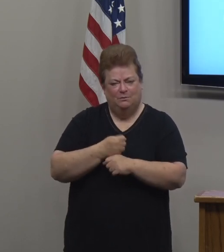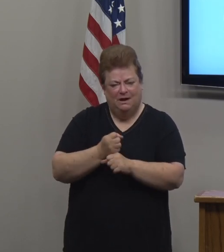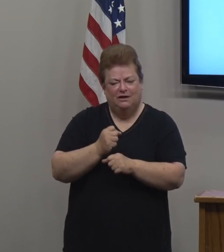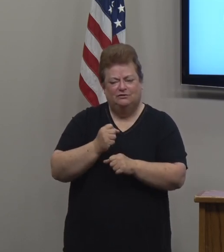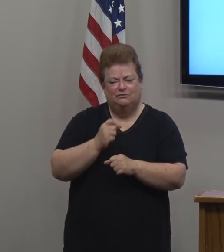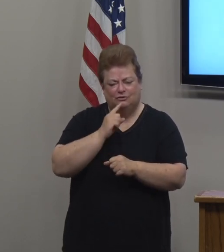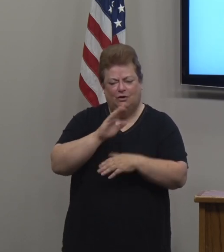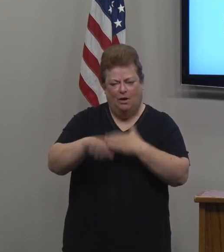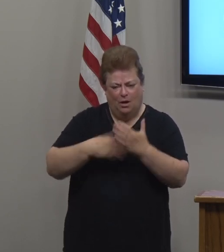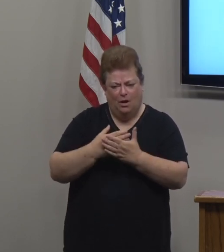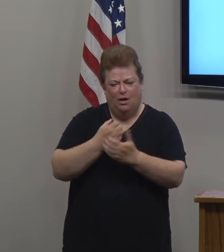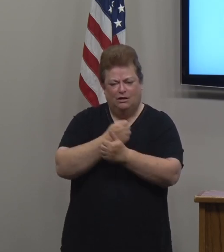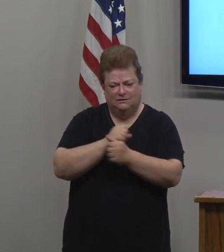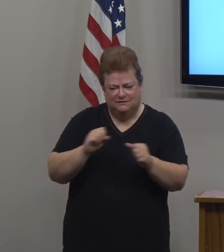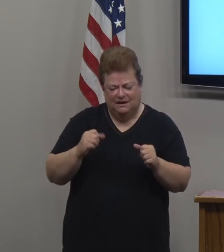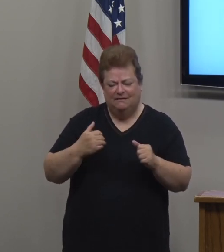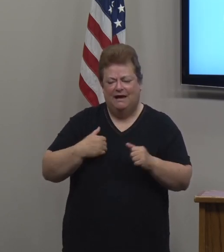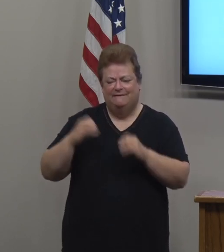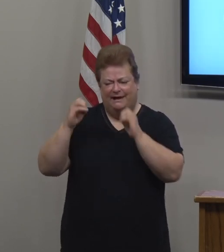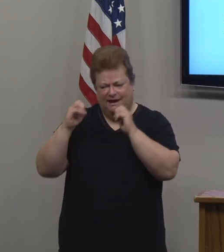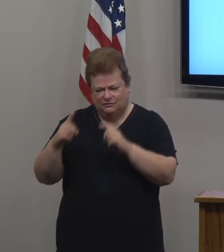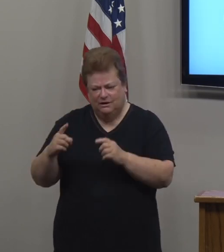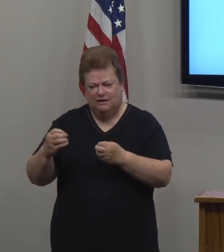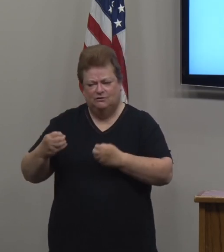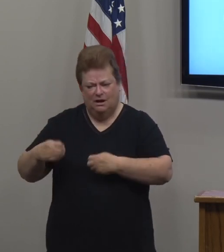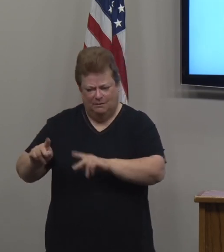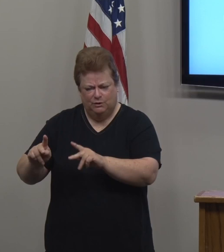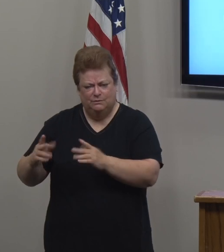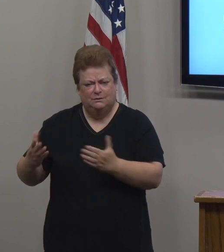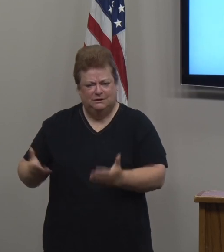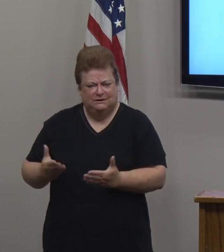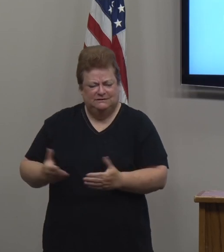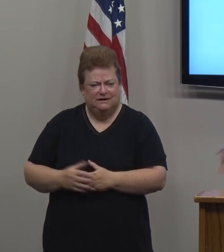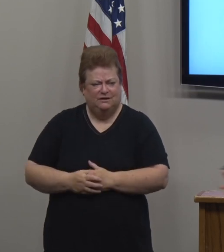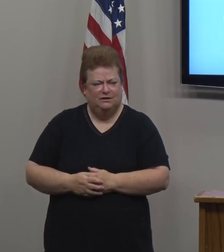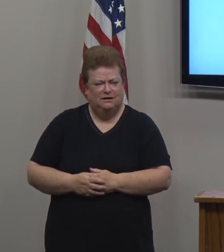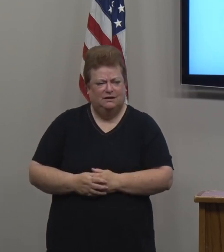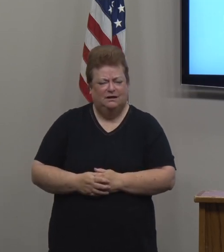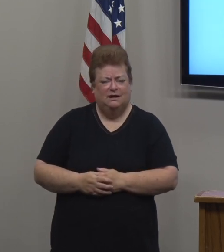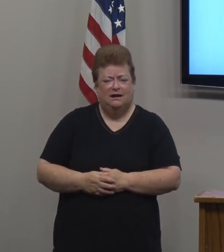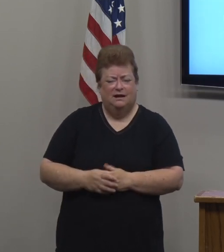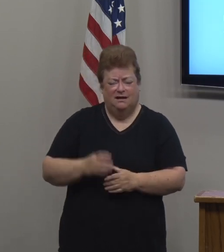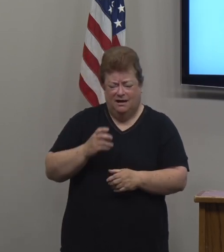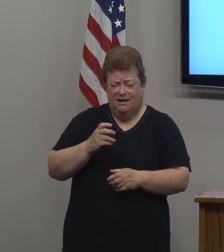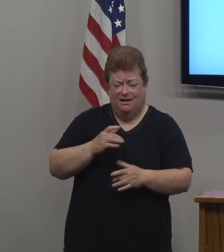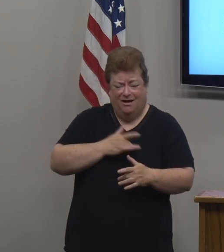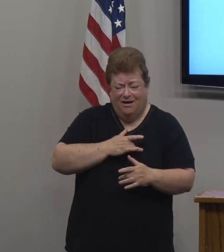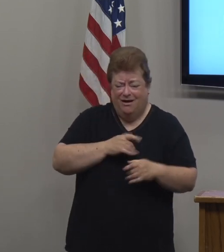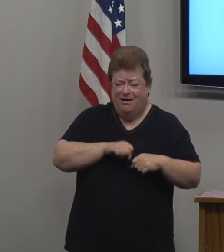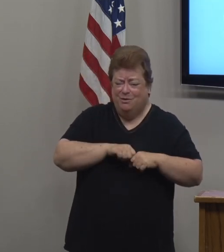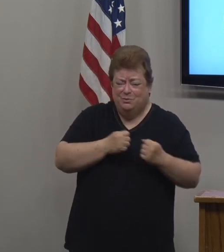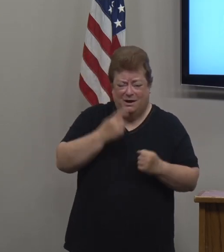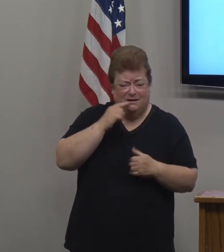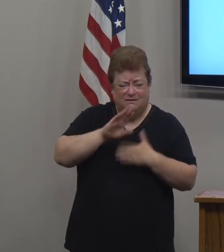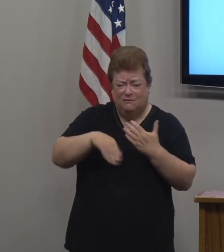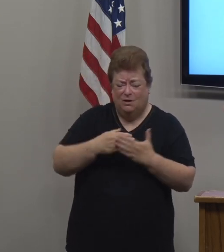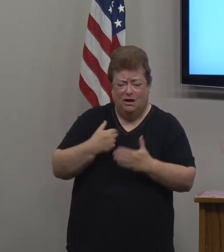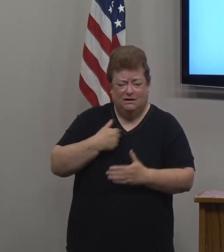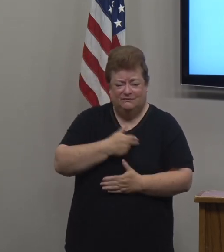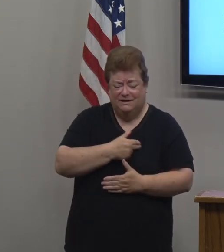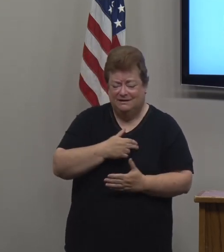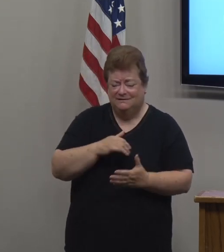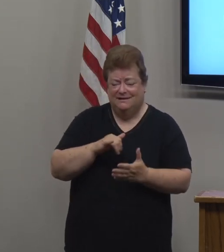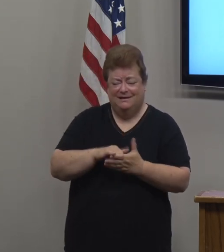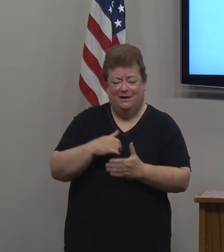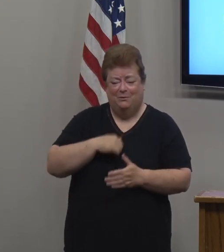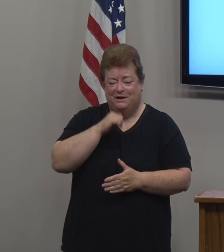foremost safe and having their educational opportunities. I mean, is it heartbreaking for all of us that we aren't resuming life as